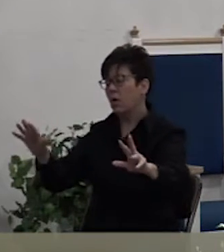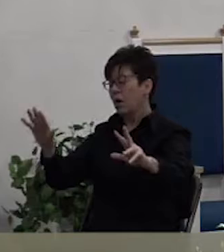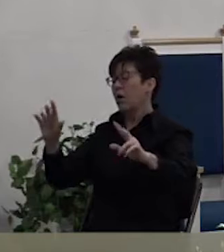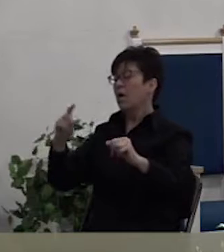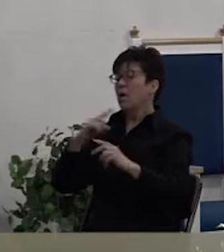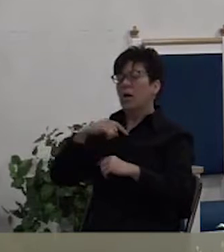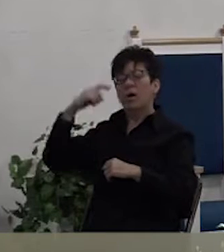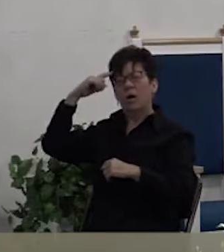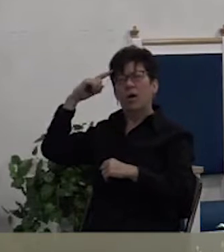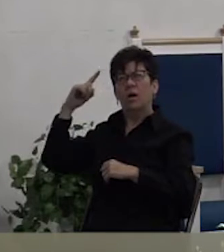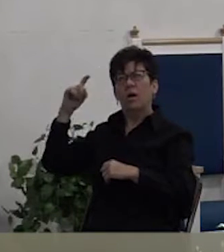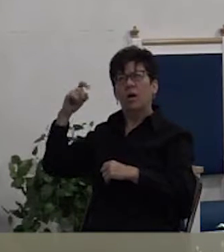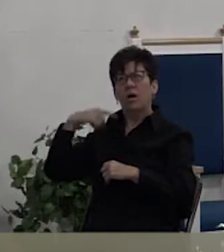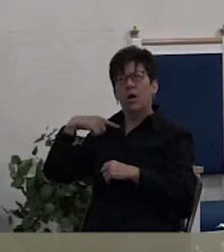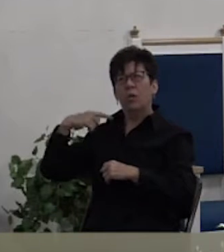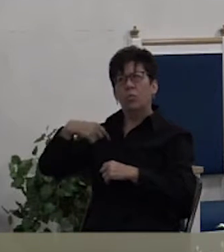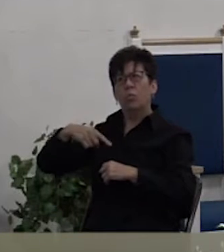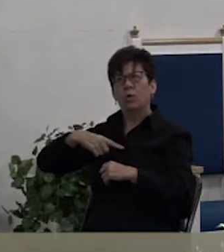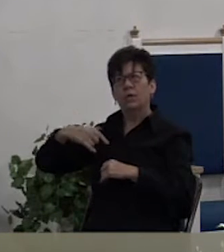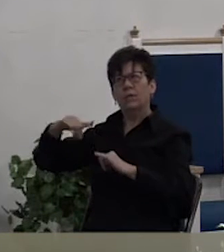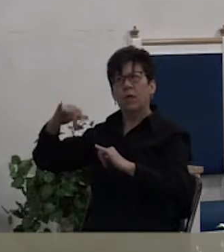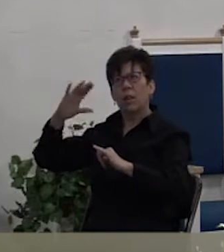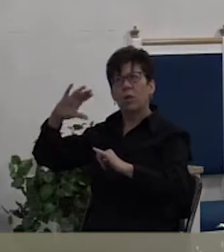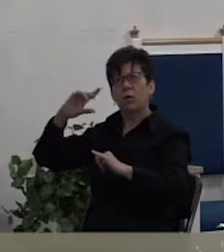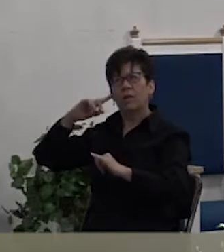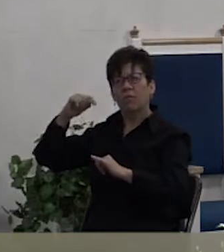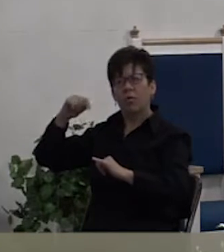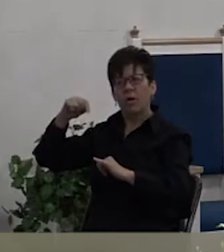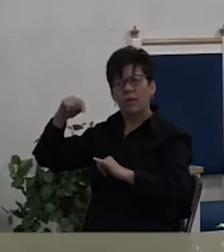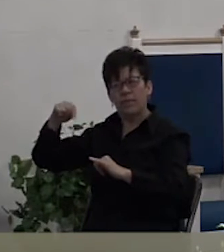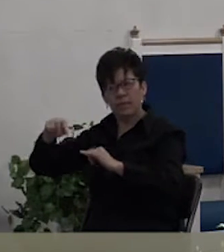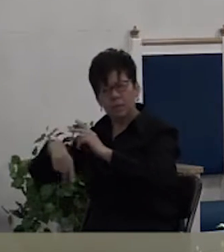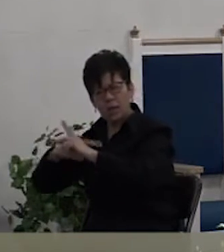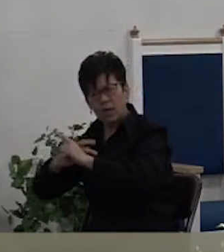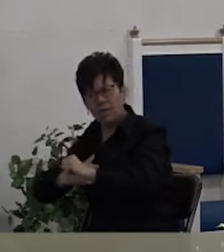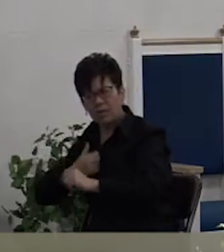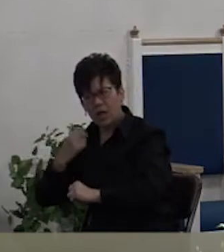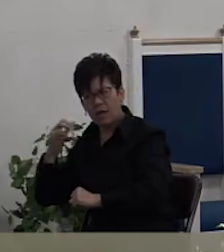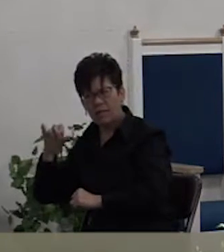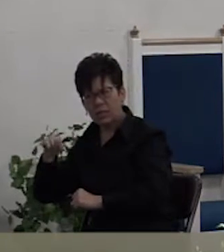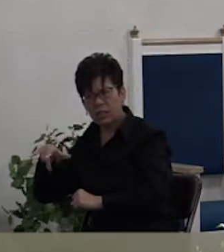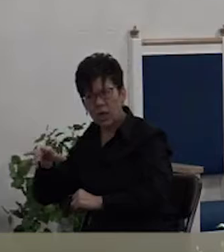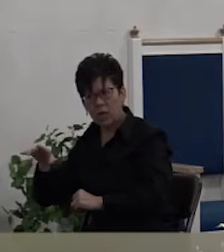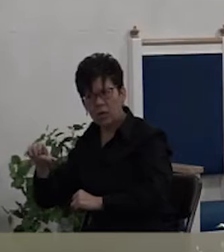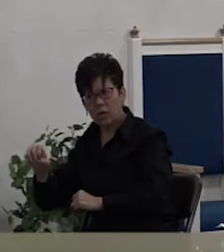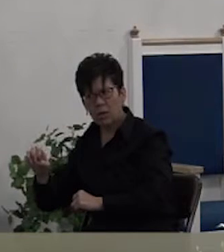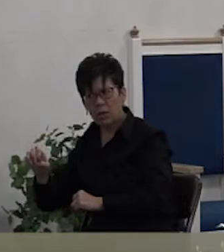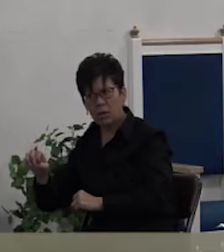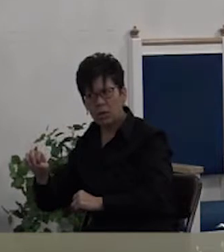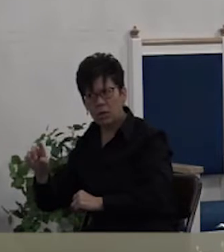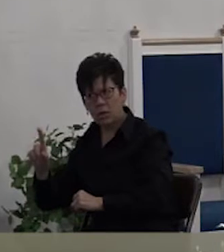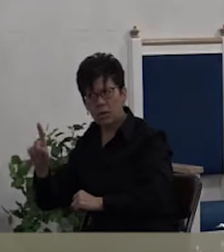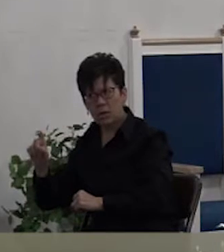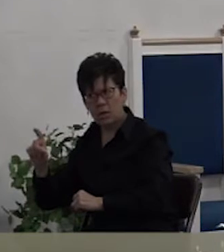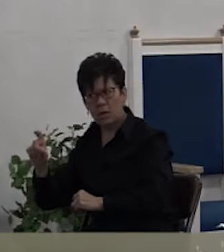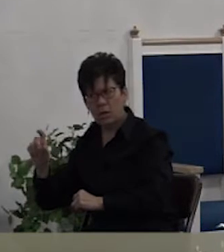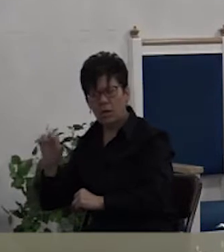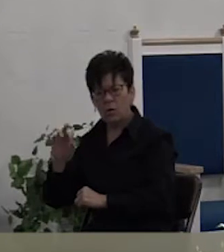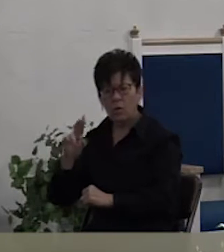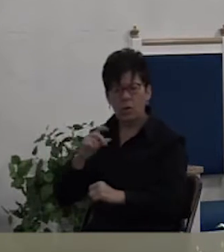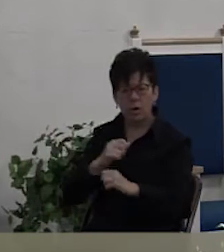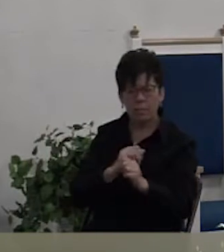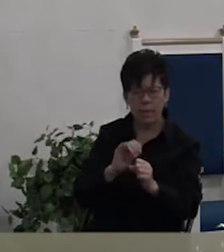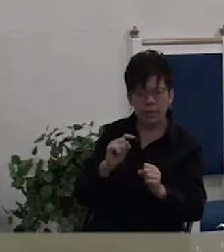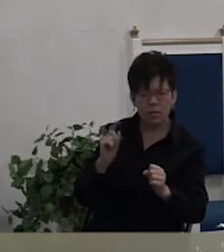question comes to my mind, are we still looking for this kind of lifestyle? Or are we trying to make it to